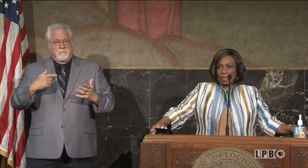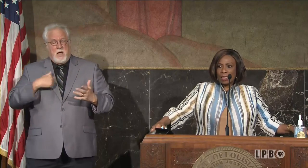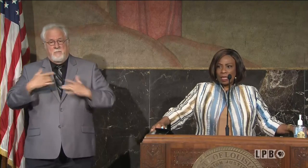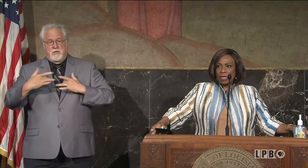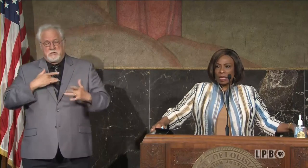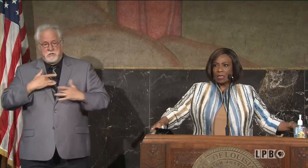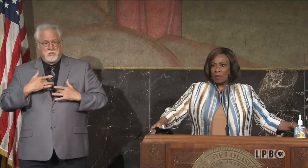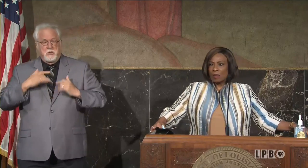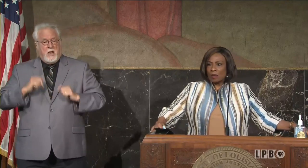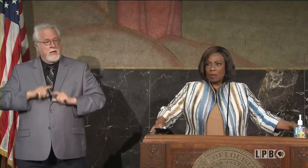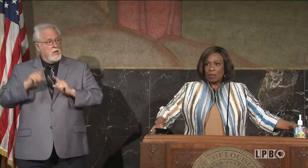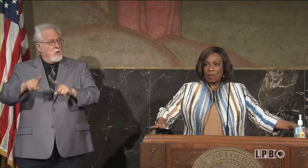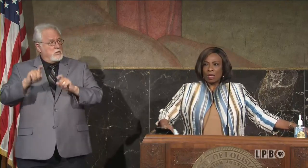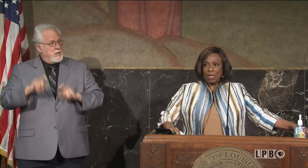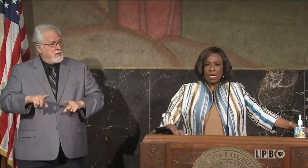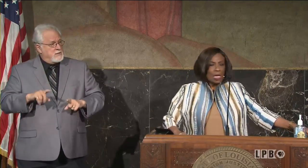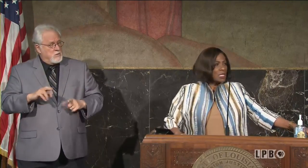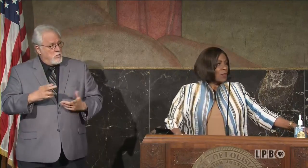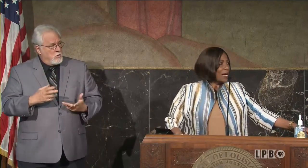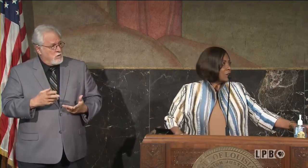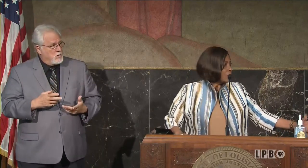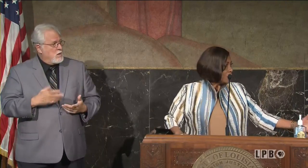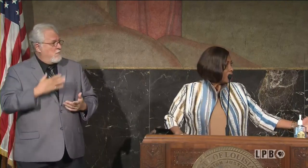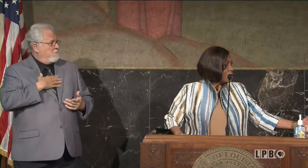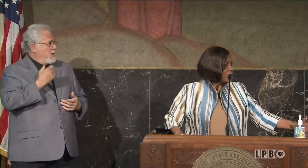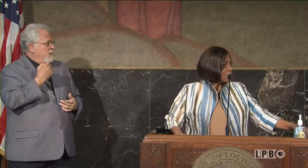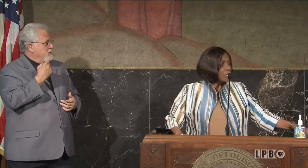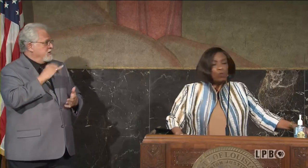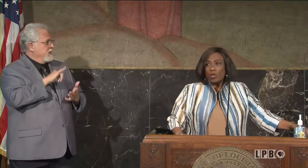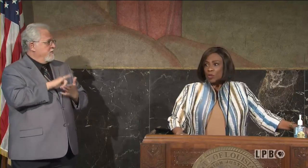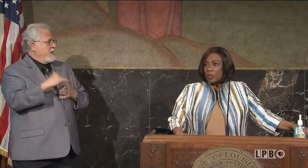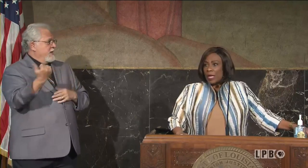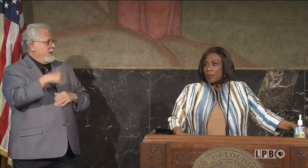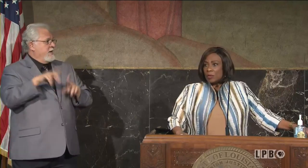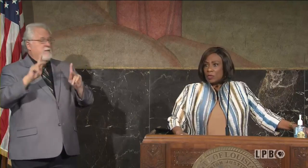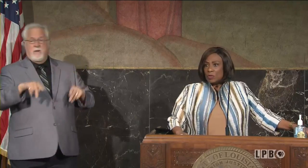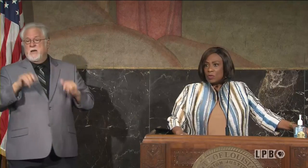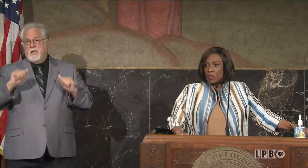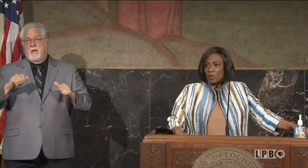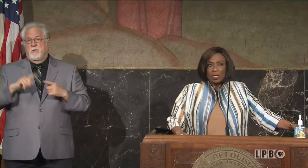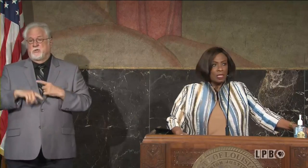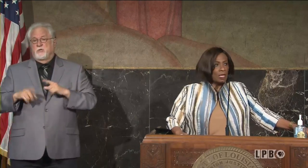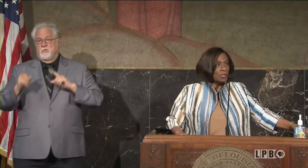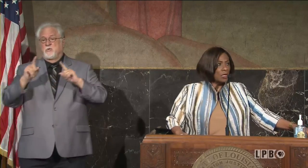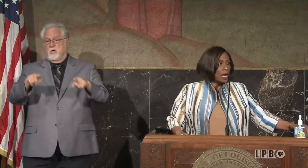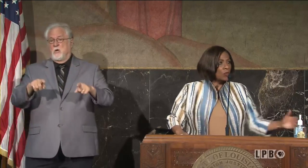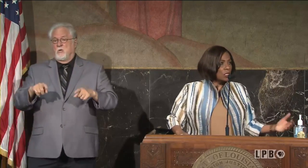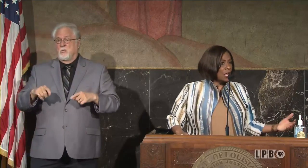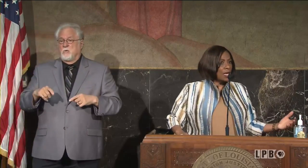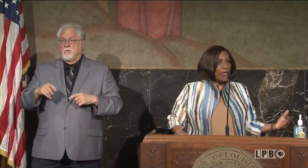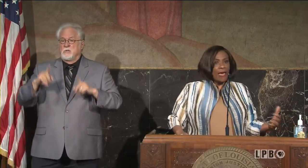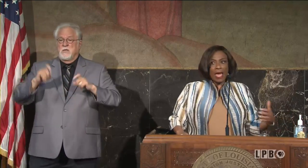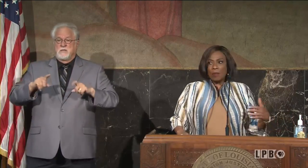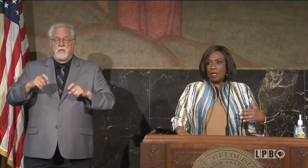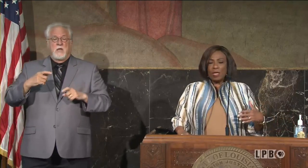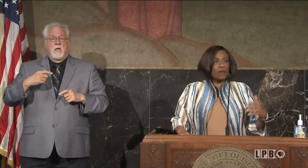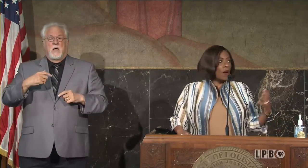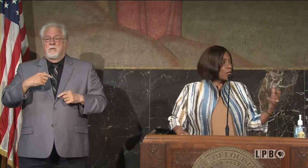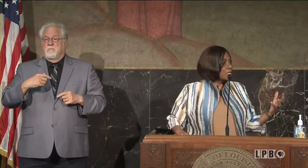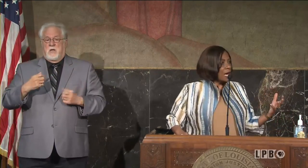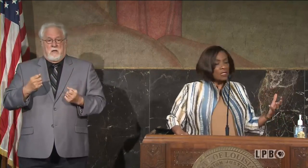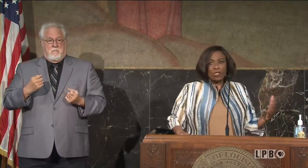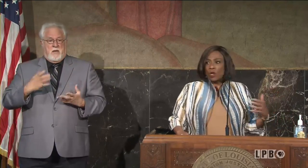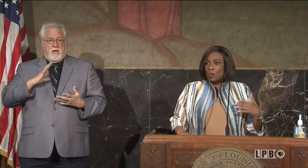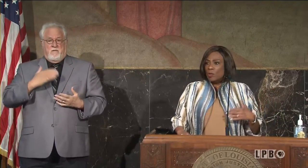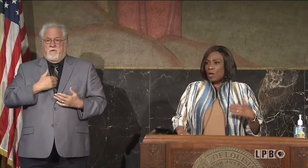get tested, or do you have to have symptoms? It's my understanding that anyone will be able to go get tested, and I will say at many of